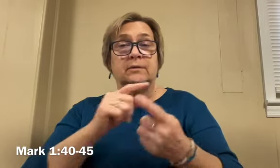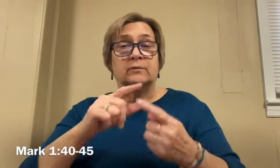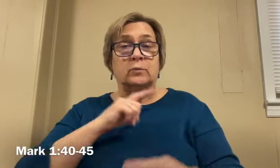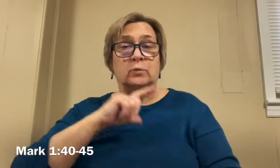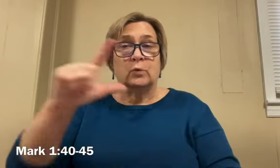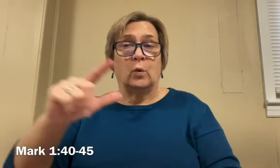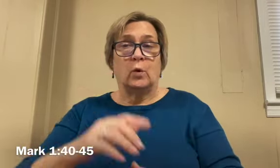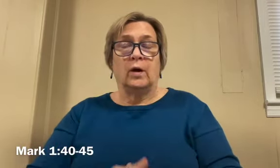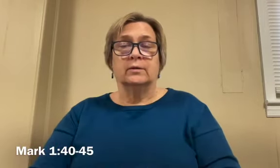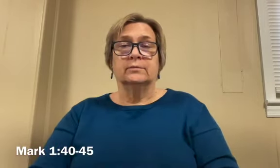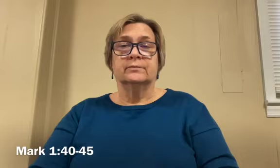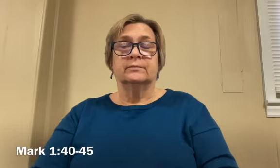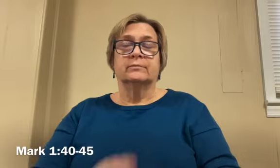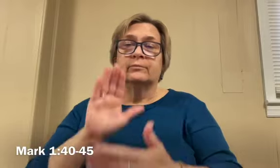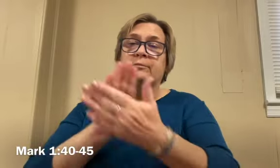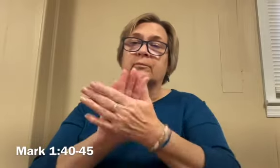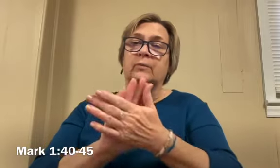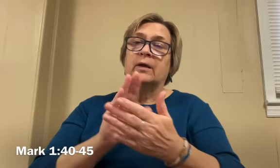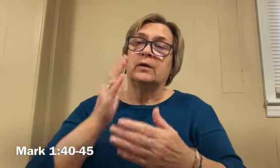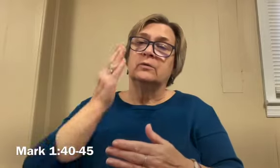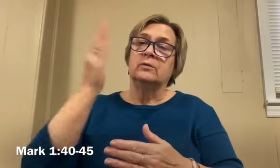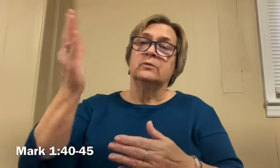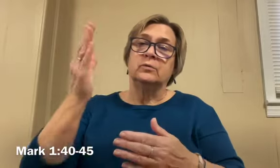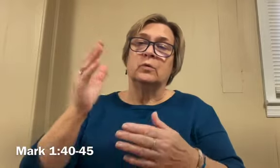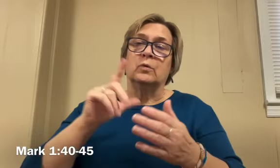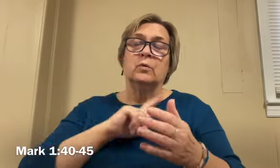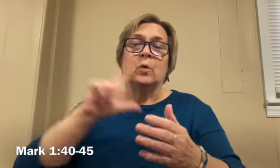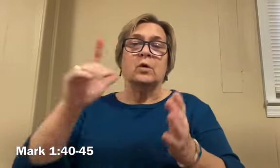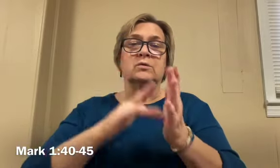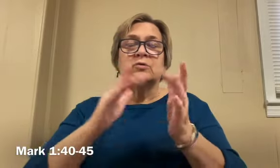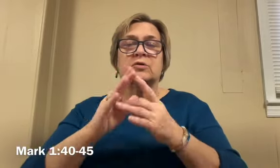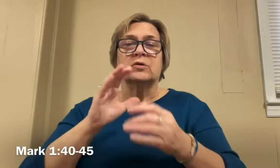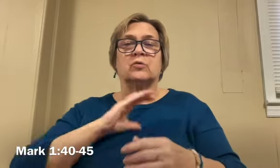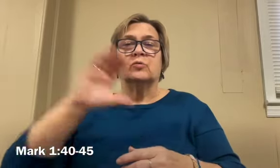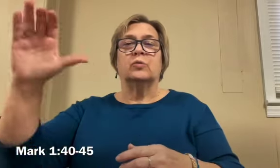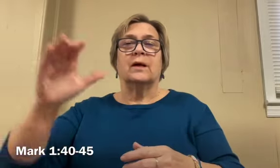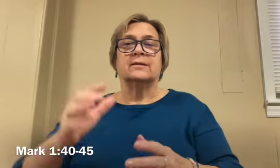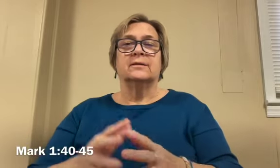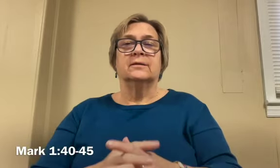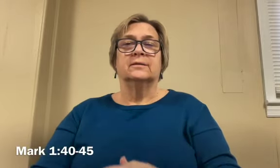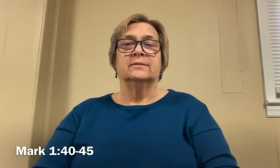The Gospel of the Lord. Praise to you, Lord Jesus Christ.